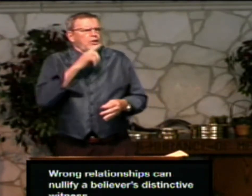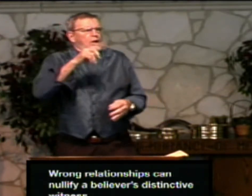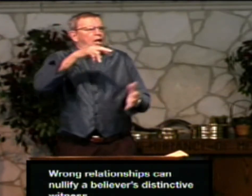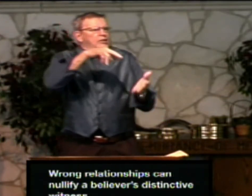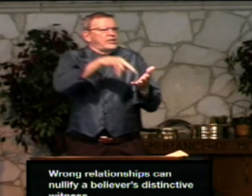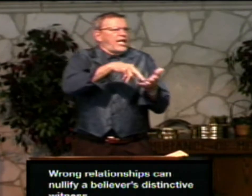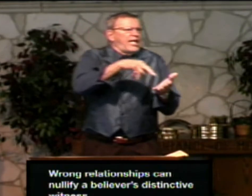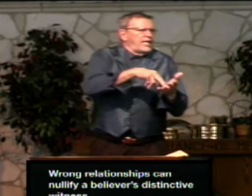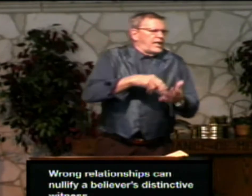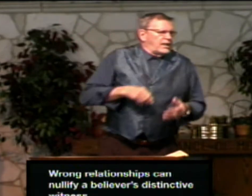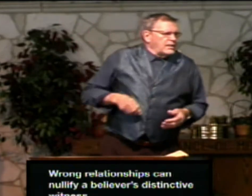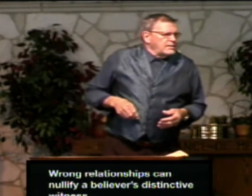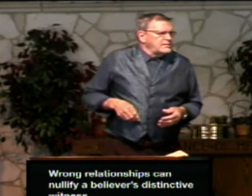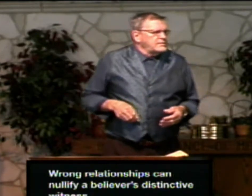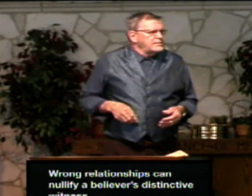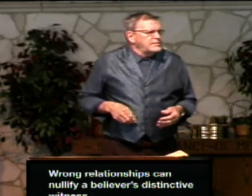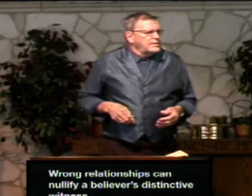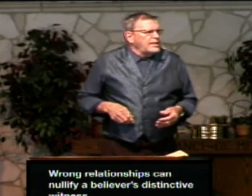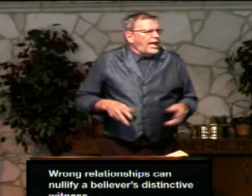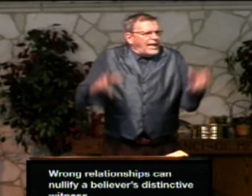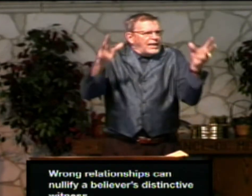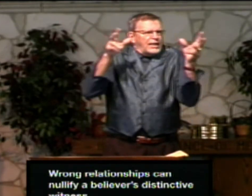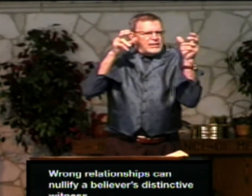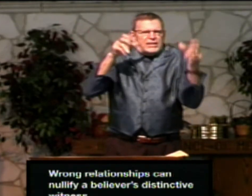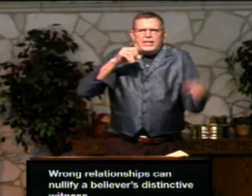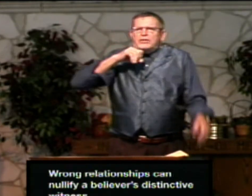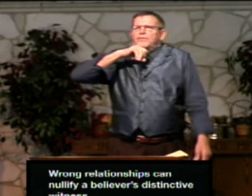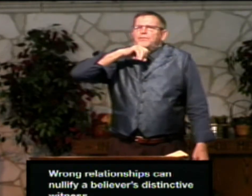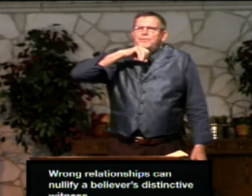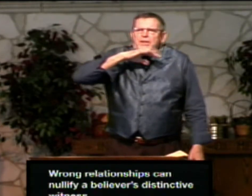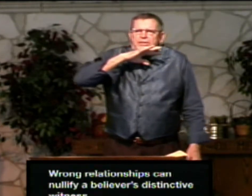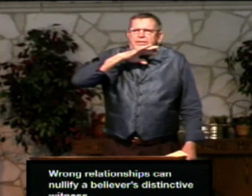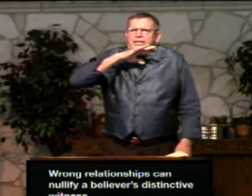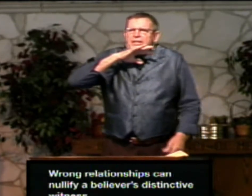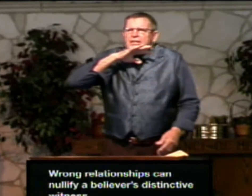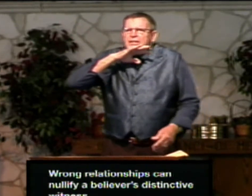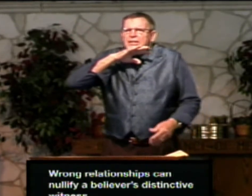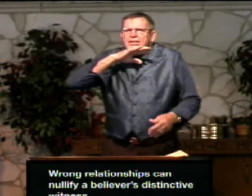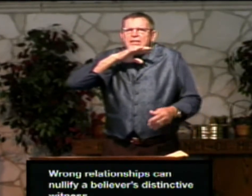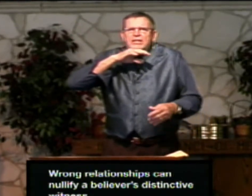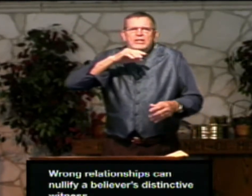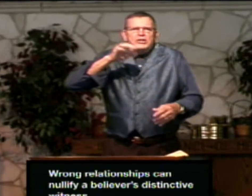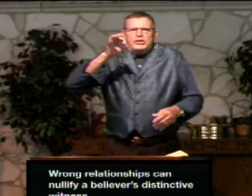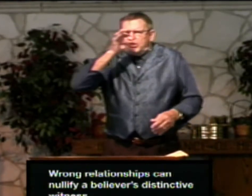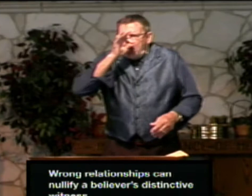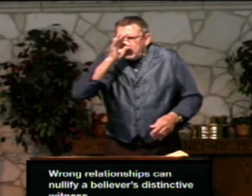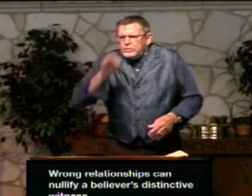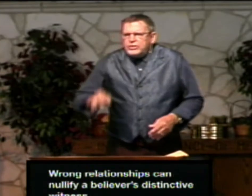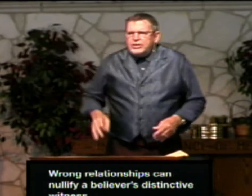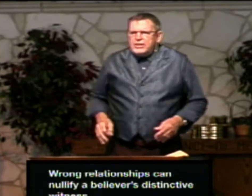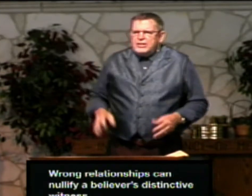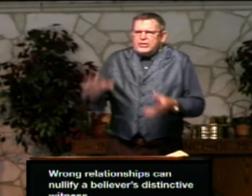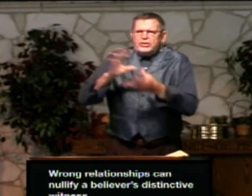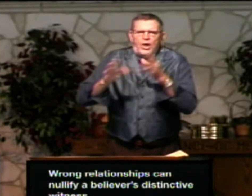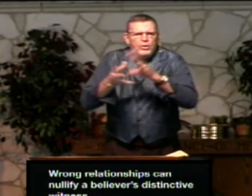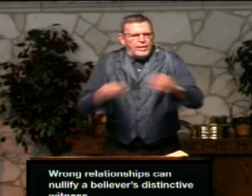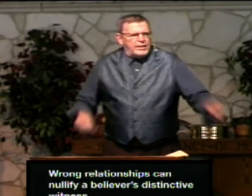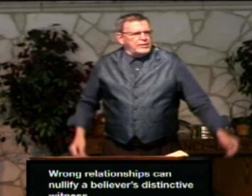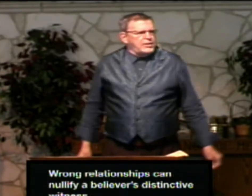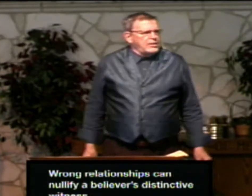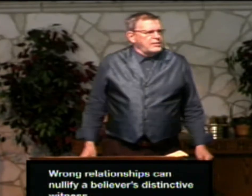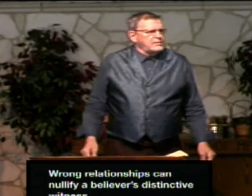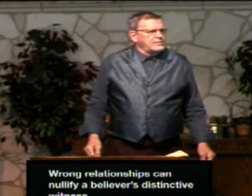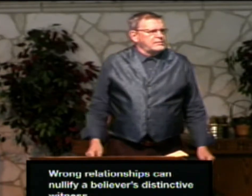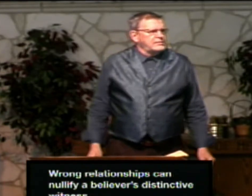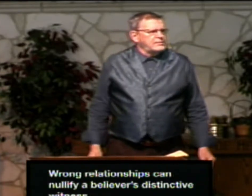if you are standing and listening to filthy, jokes and